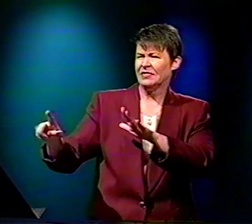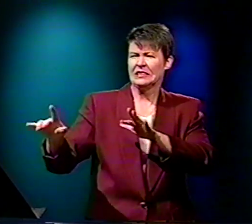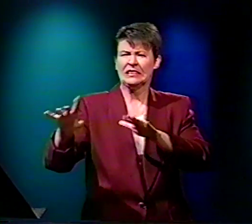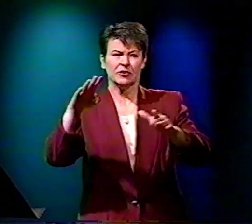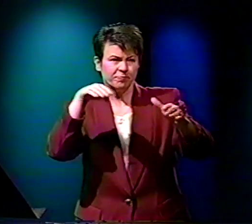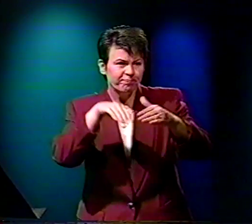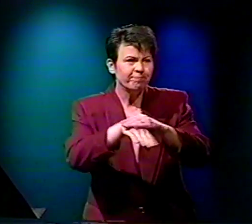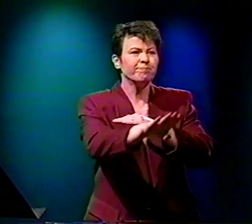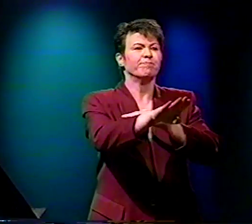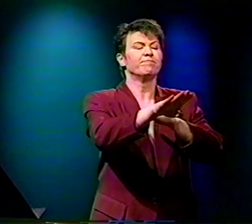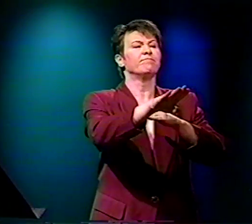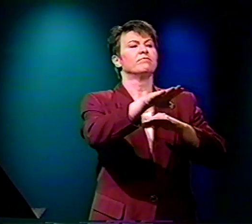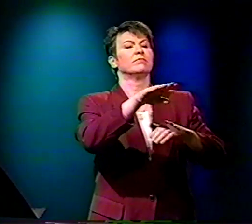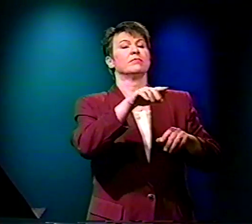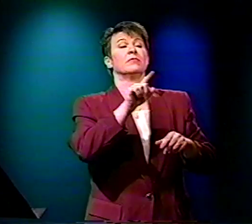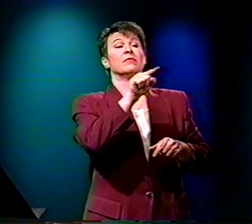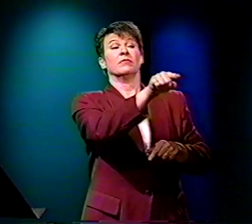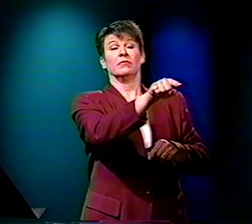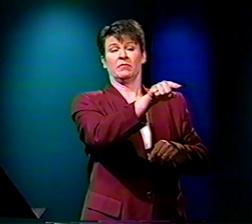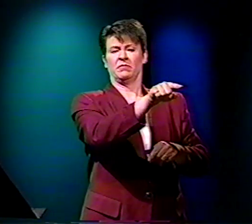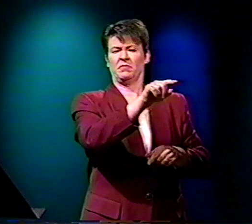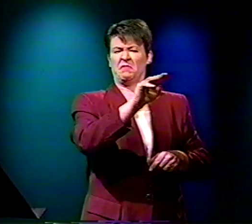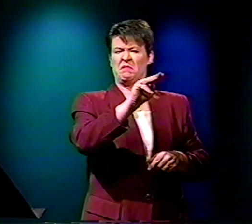men, they go back to